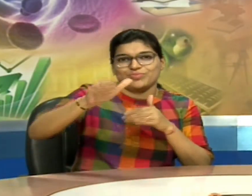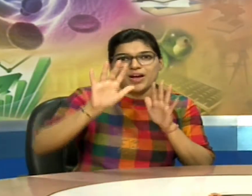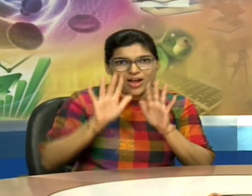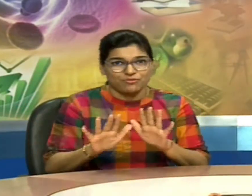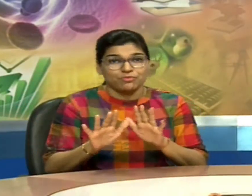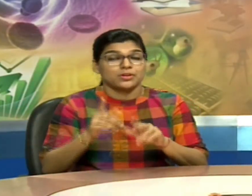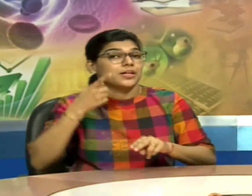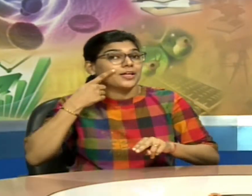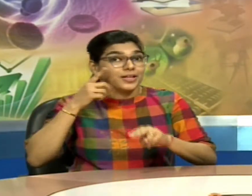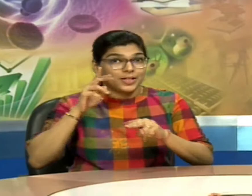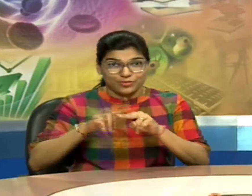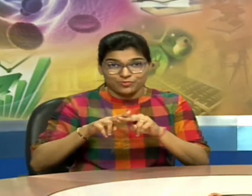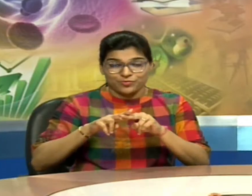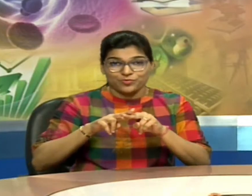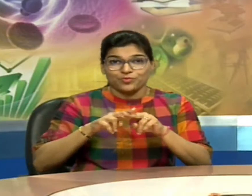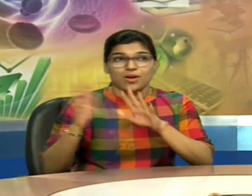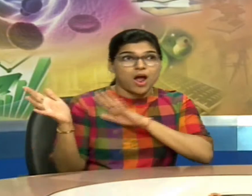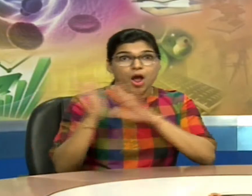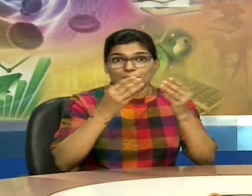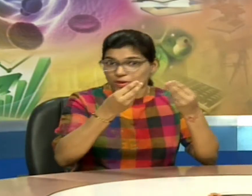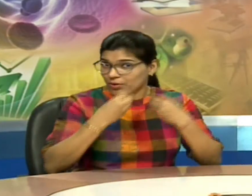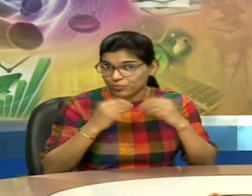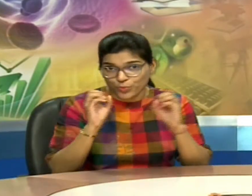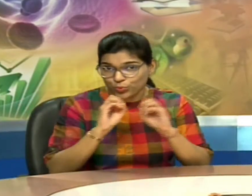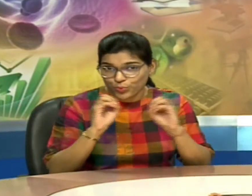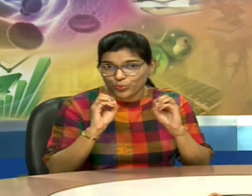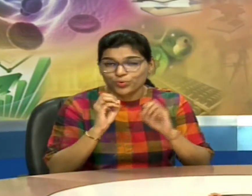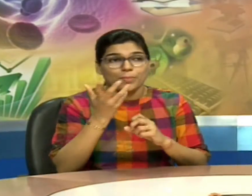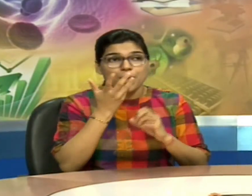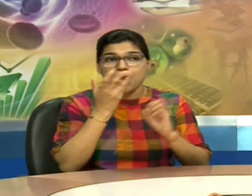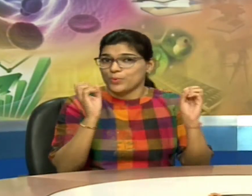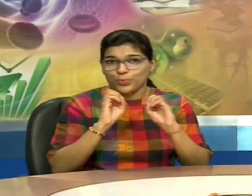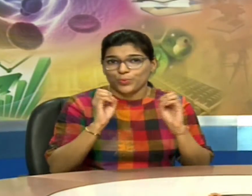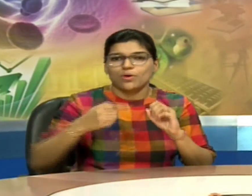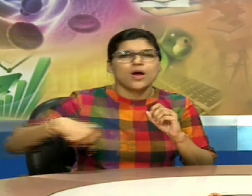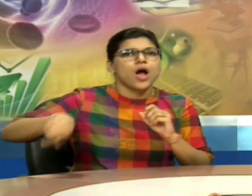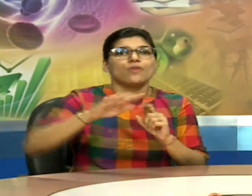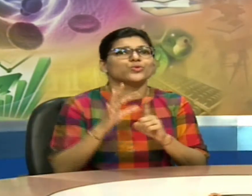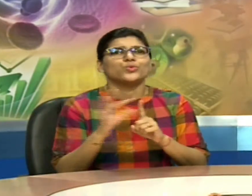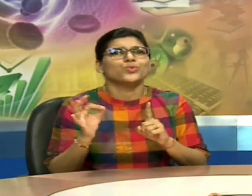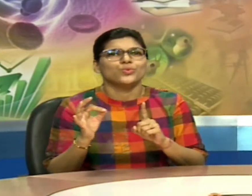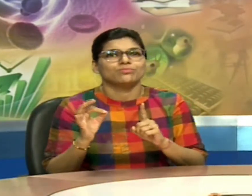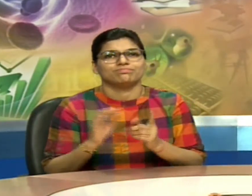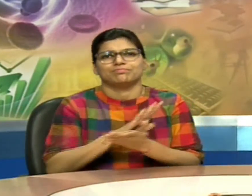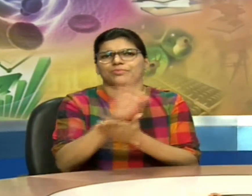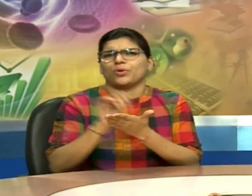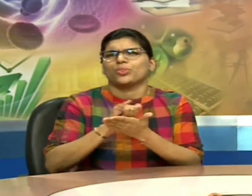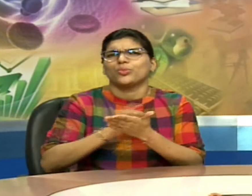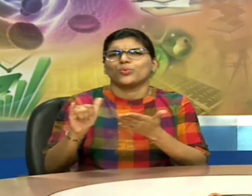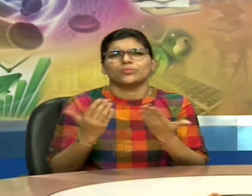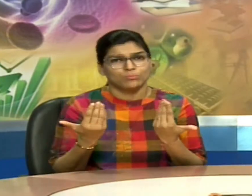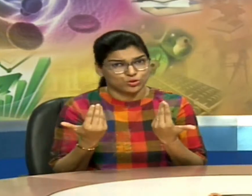know. And in case we want fresh air and water in